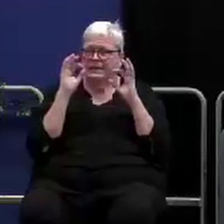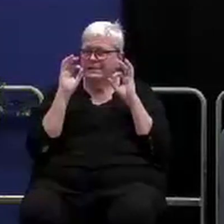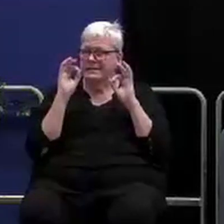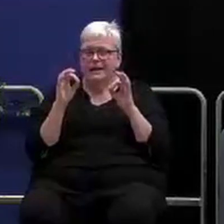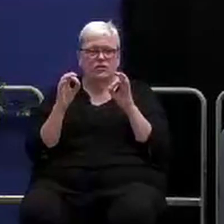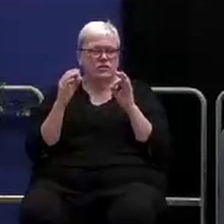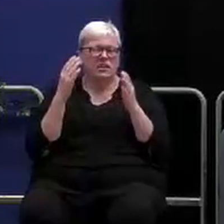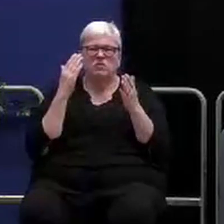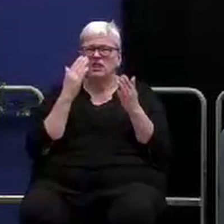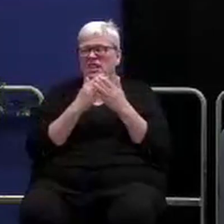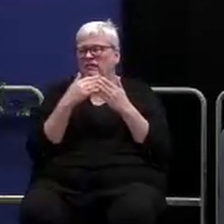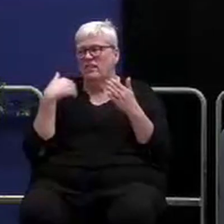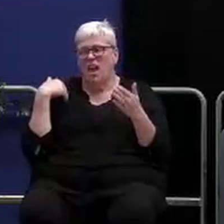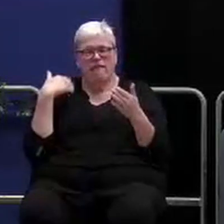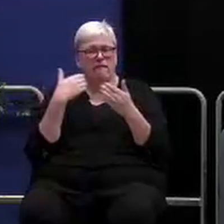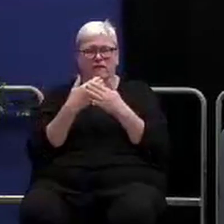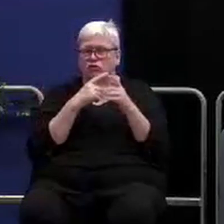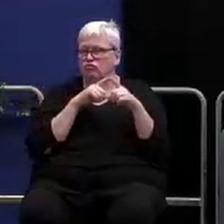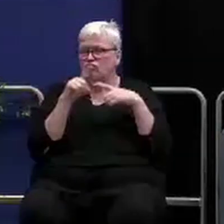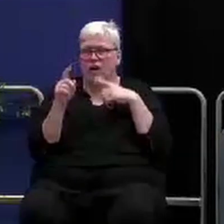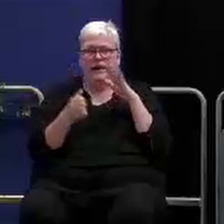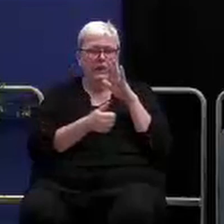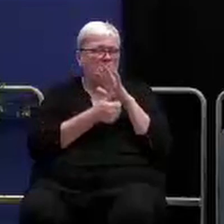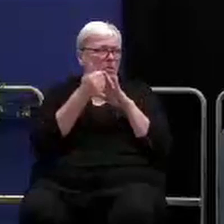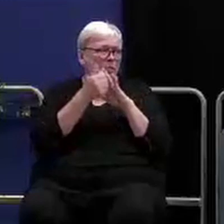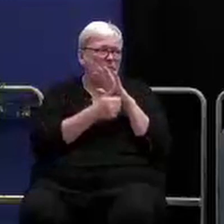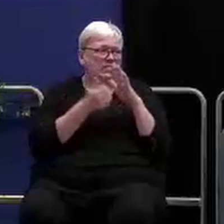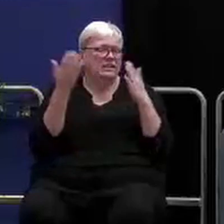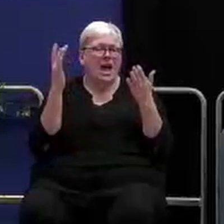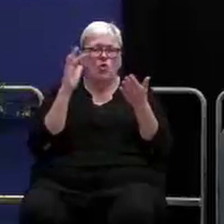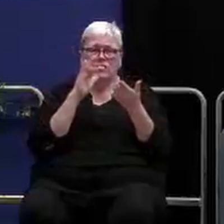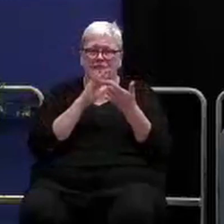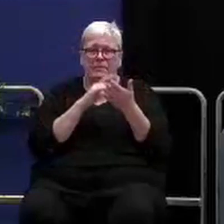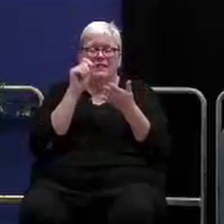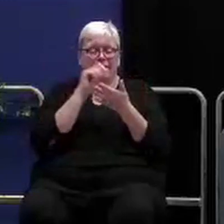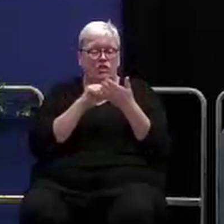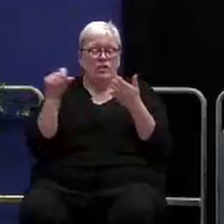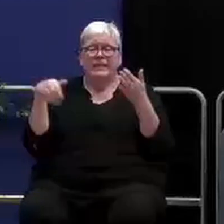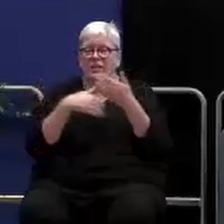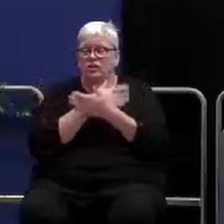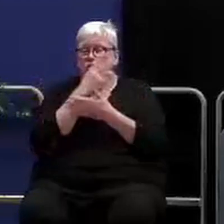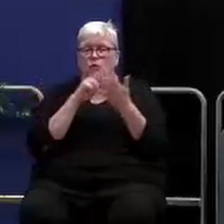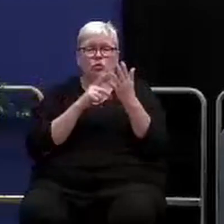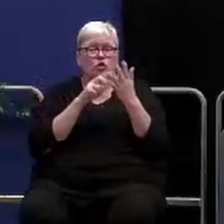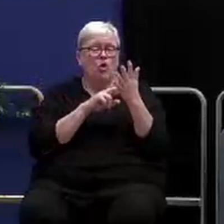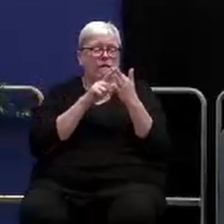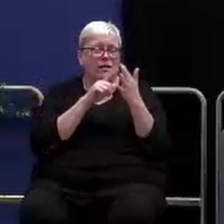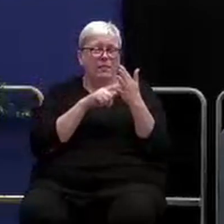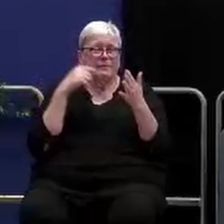to try to get it published. I was in the middle of writing another novel, but it just wouldn't let me go.